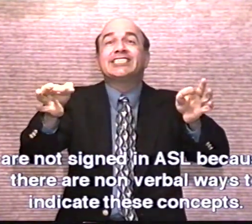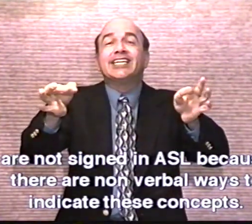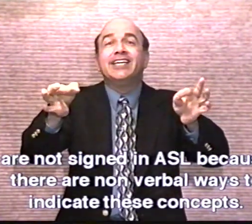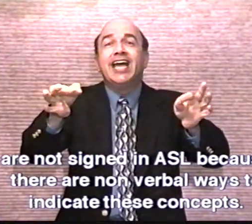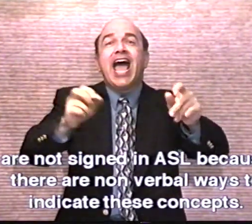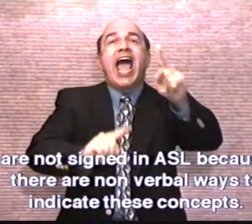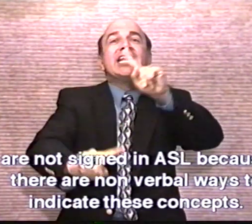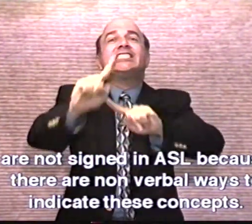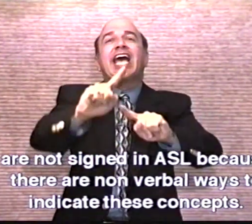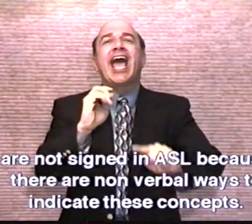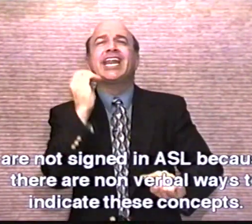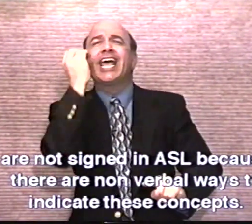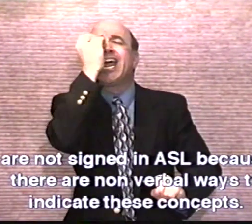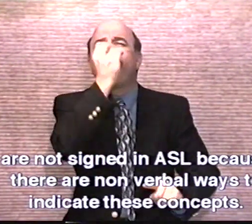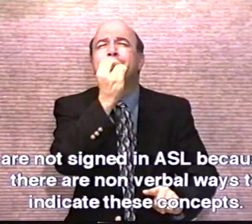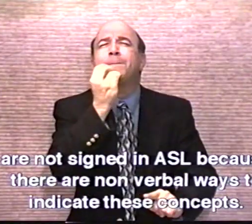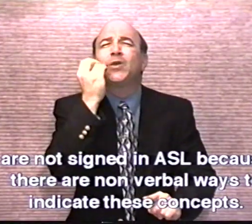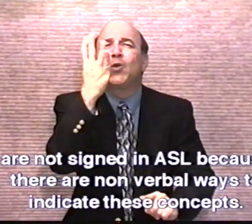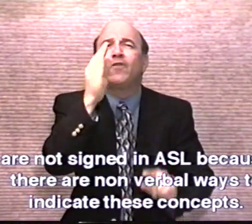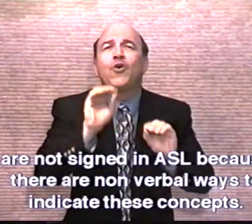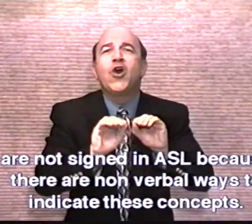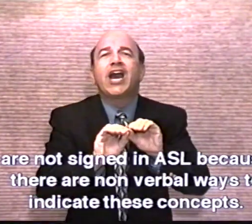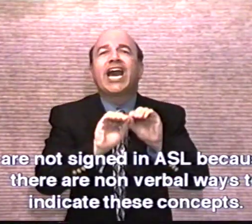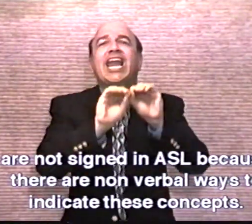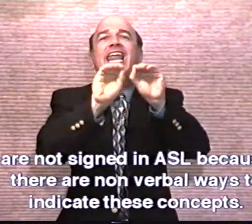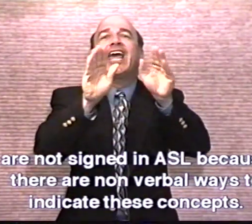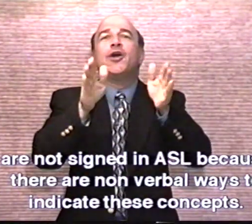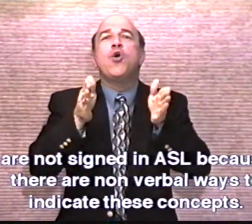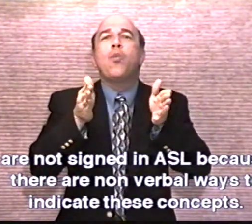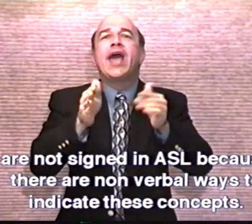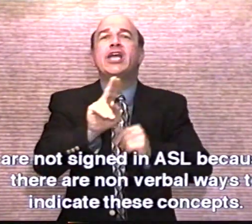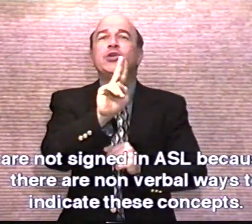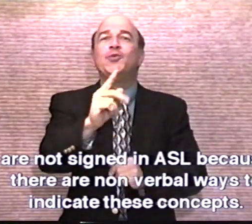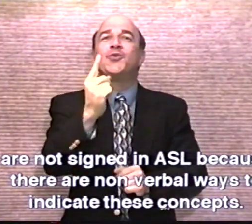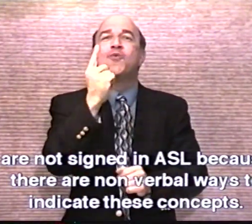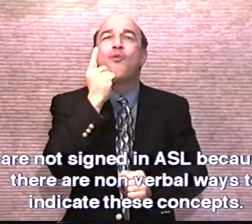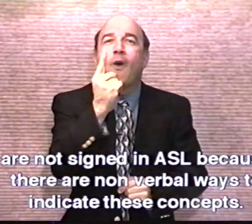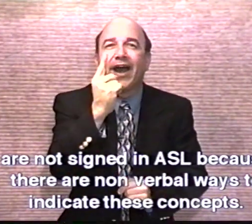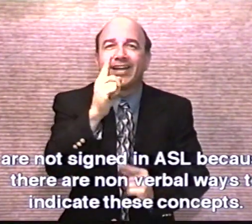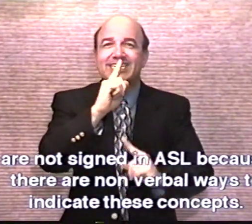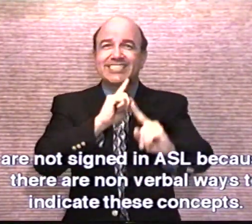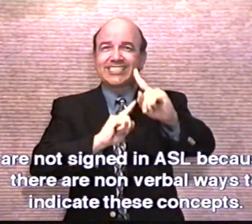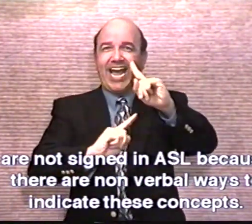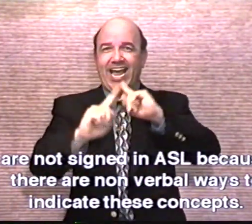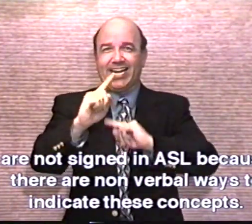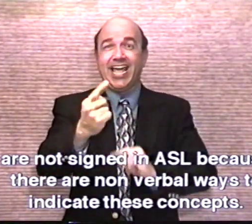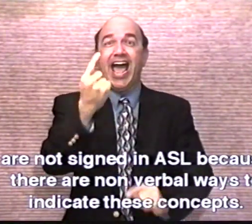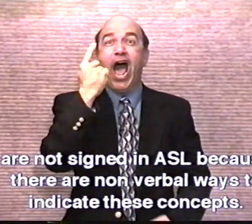sentence and sign it in a beautiful, clear way using one sign